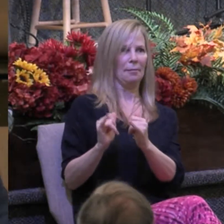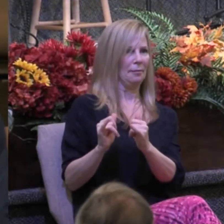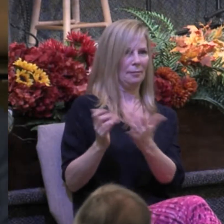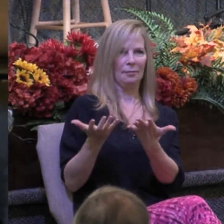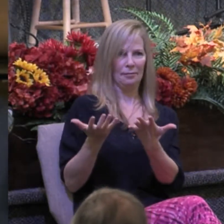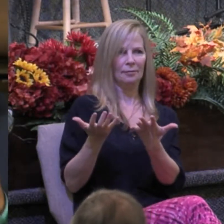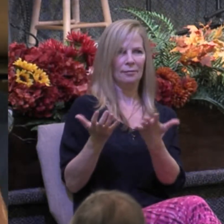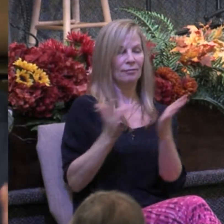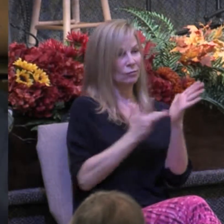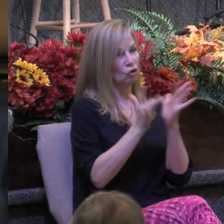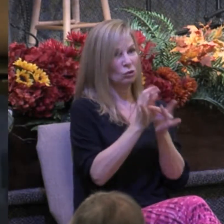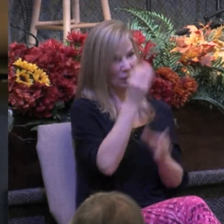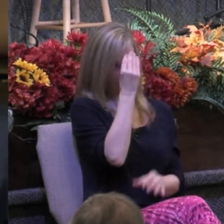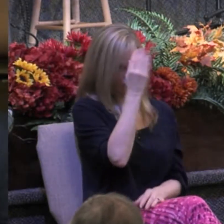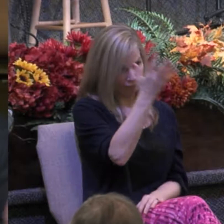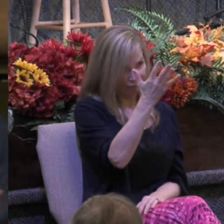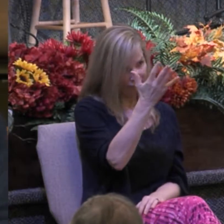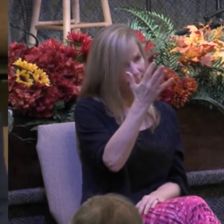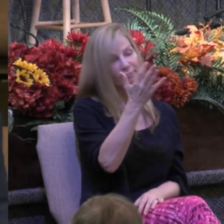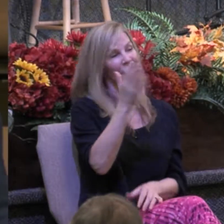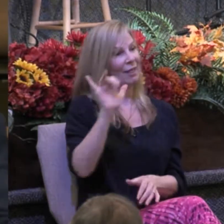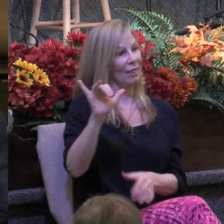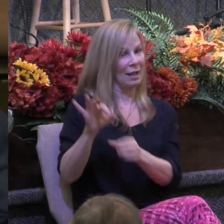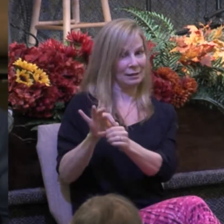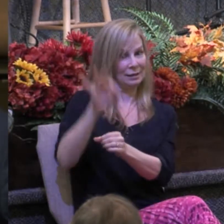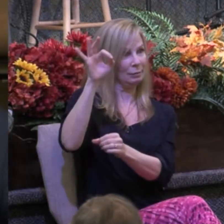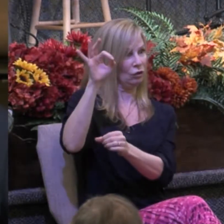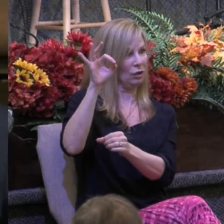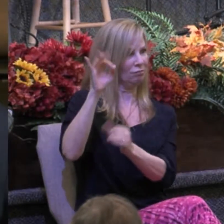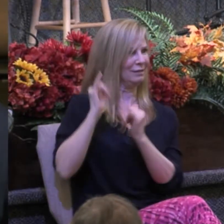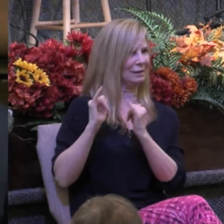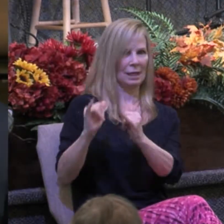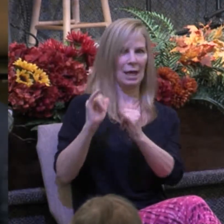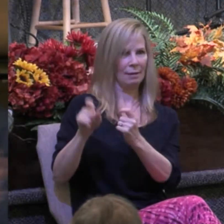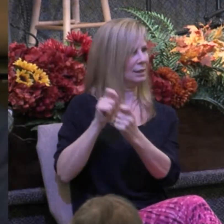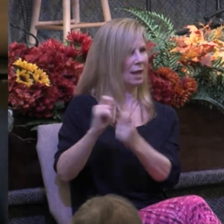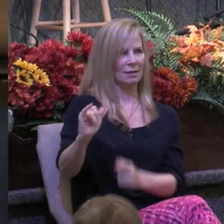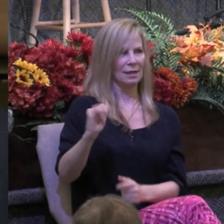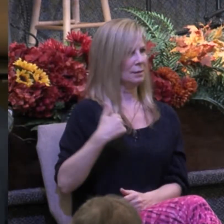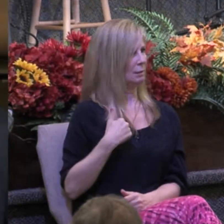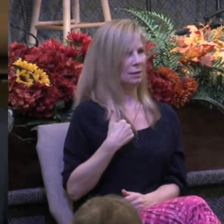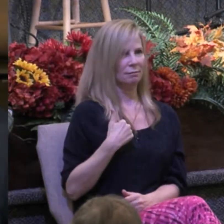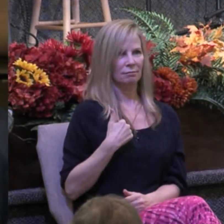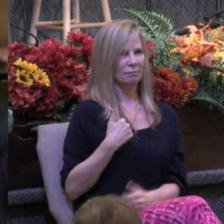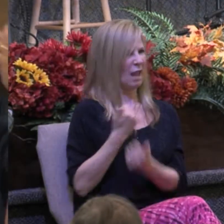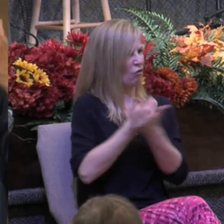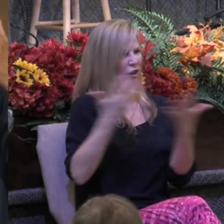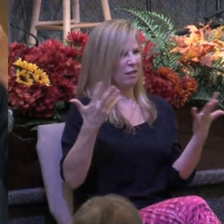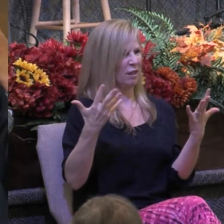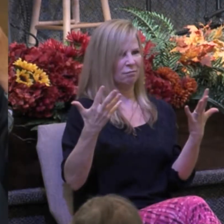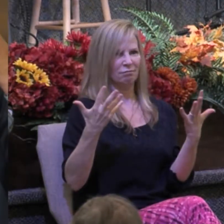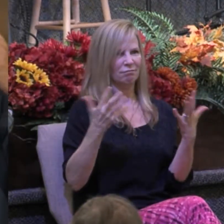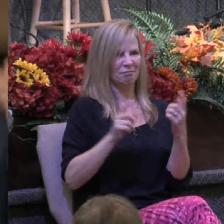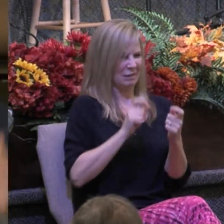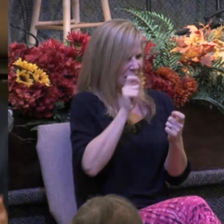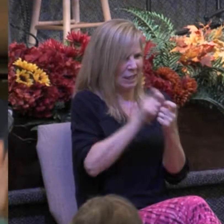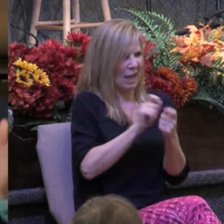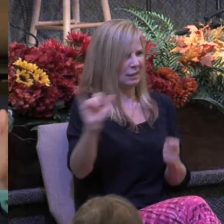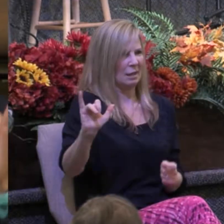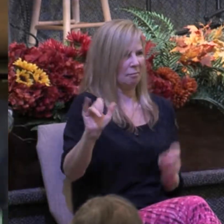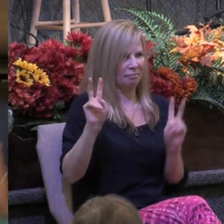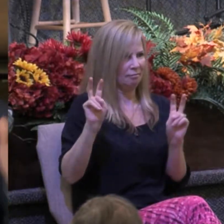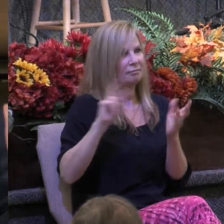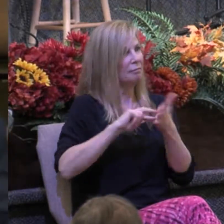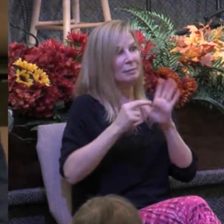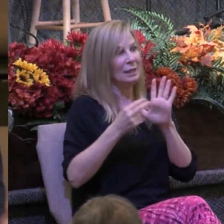words, Jesus was saying that the Holy Spirit is exactly like he is in every way, exactly like he is,